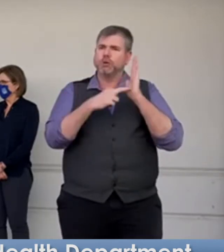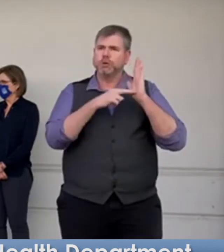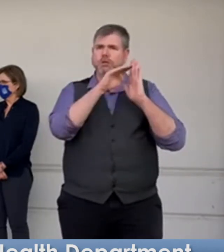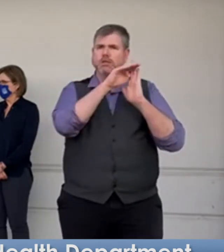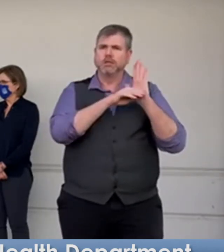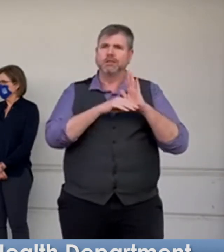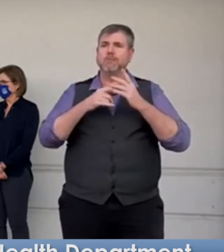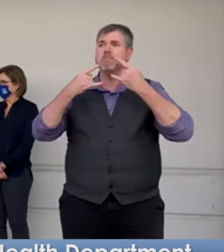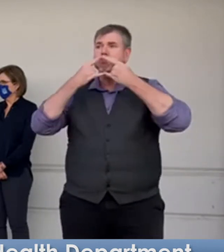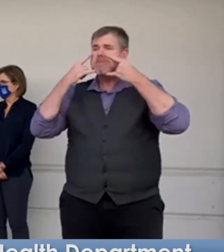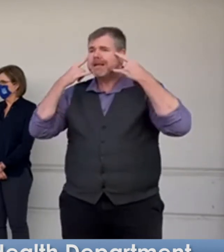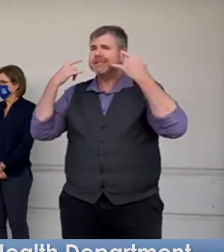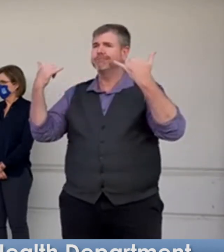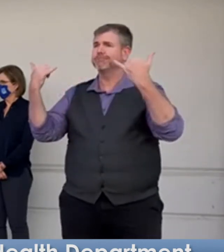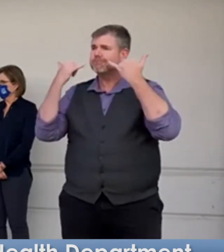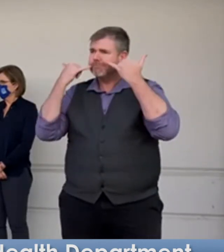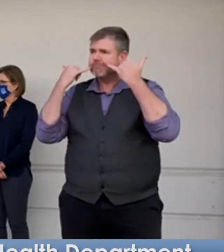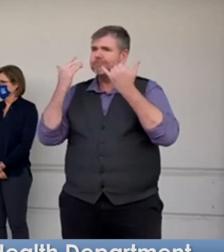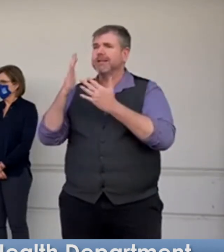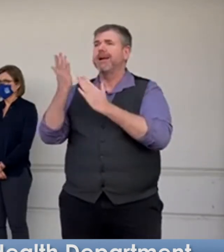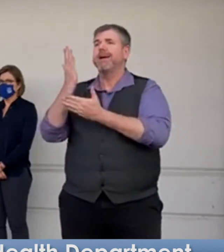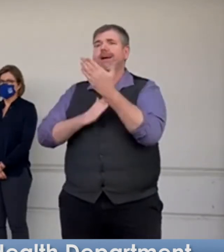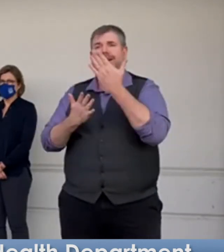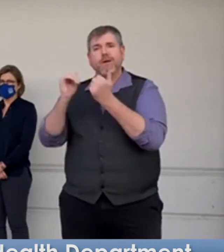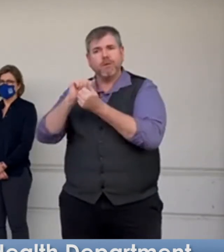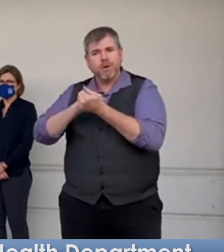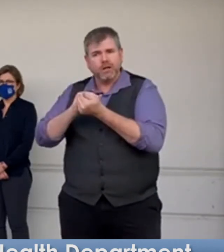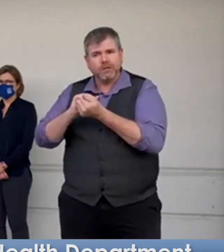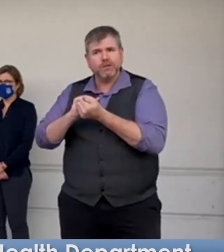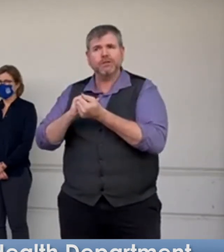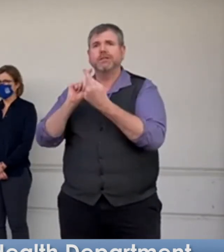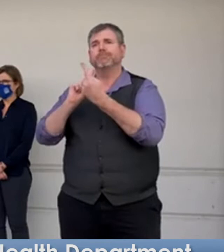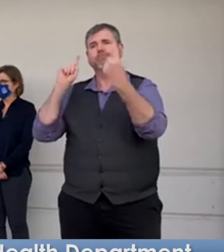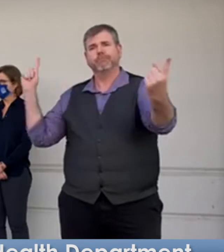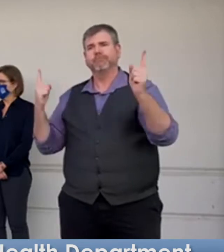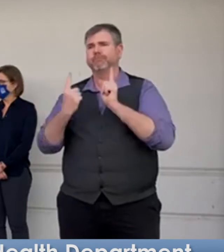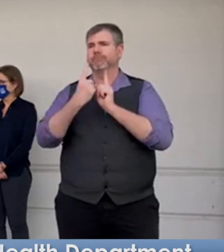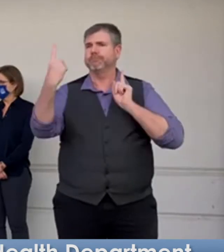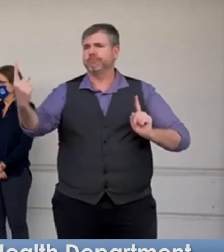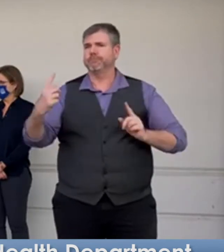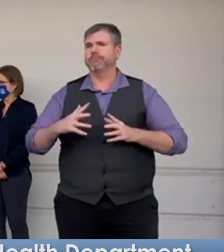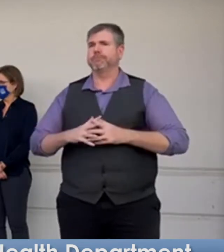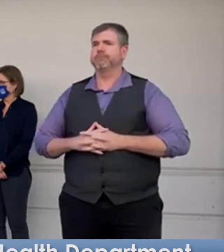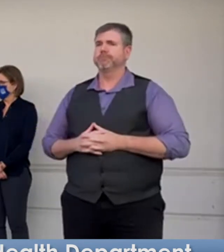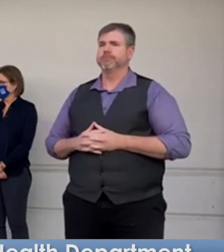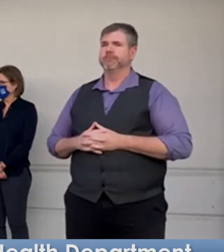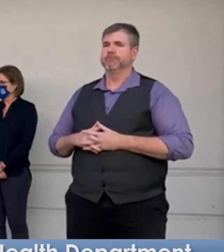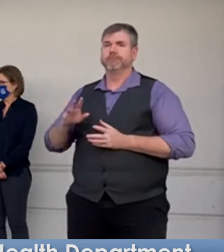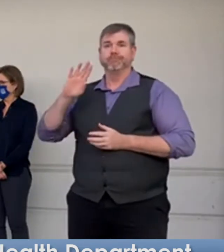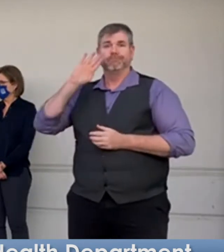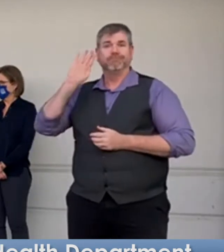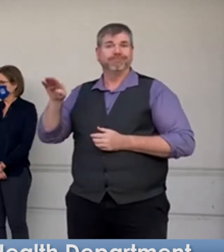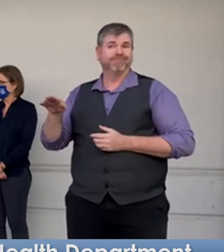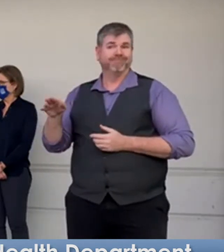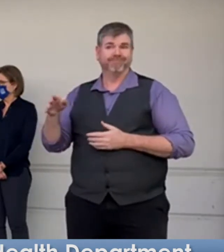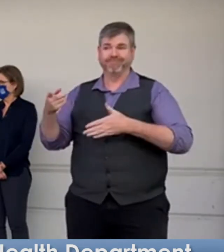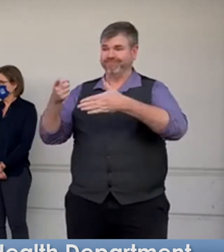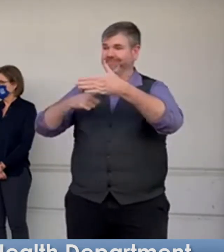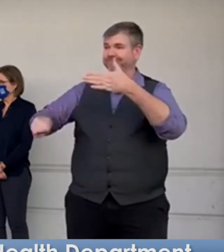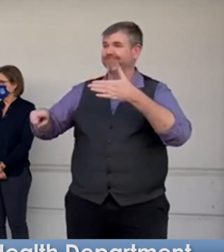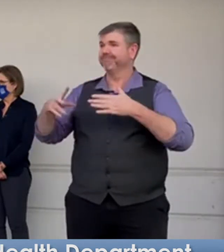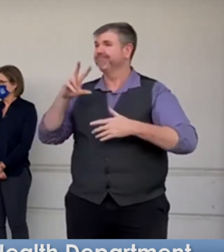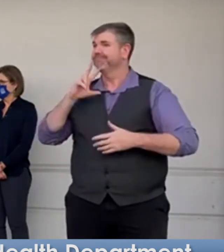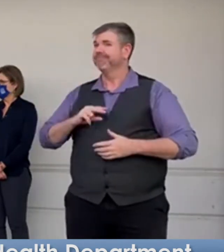staying socially distanced. The other thing is I can't ignore that Thanksgiving is around the corner. And while it's around